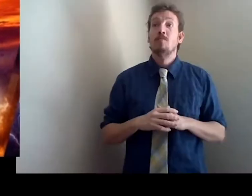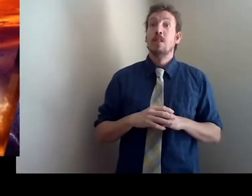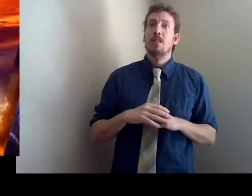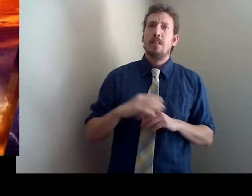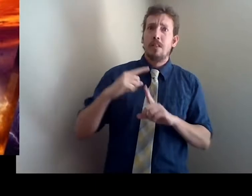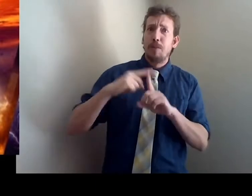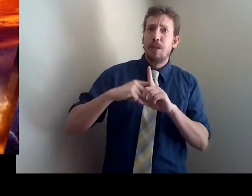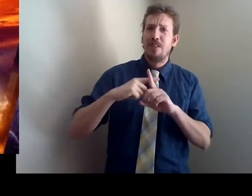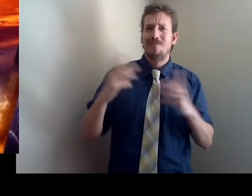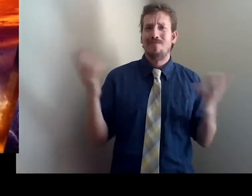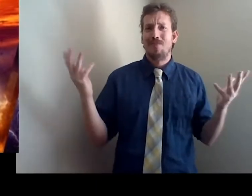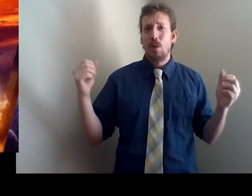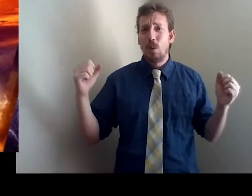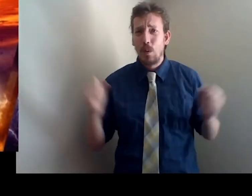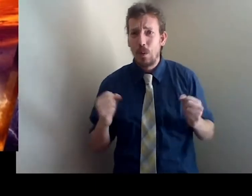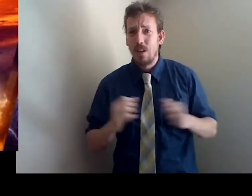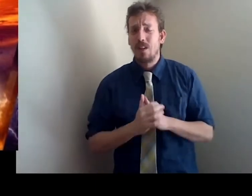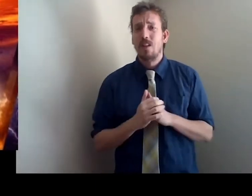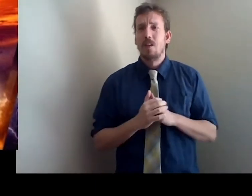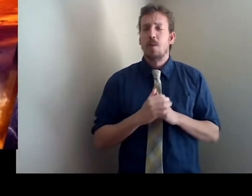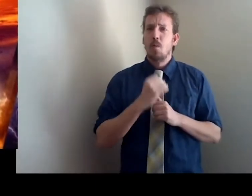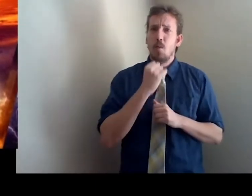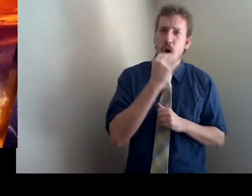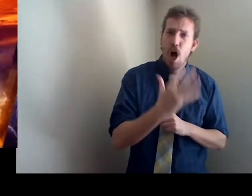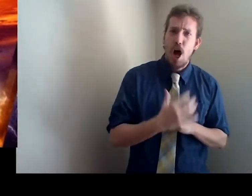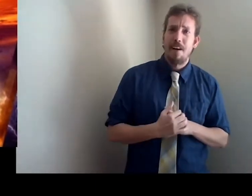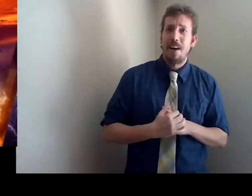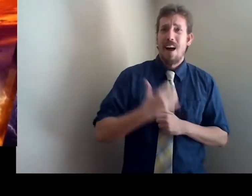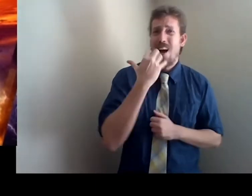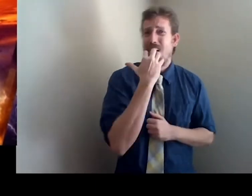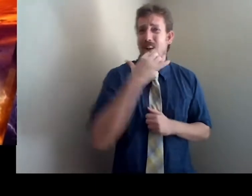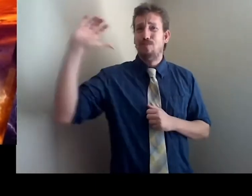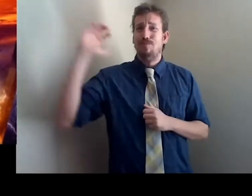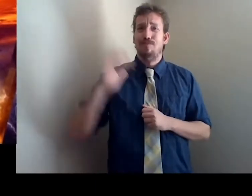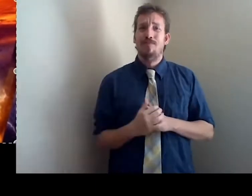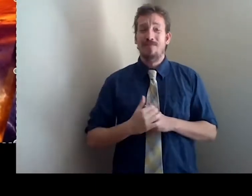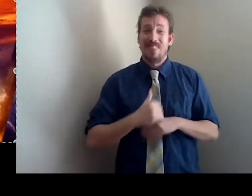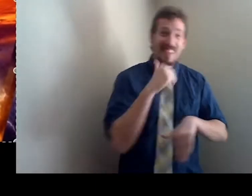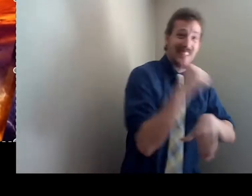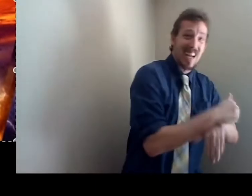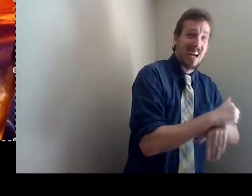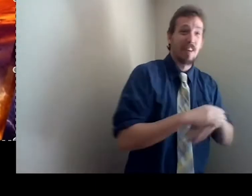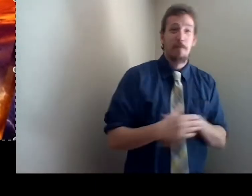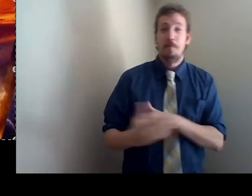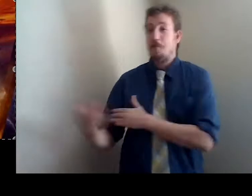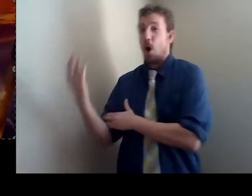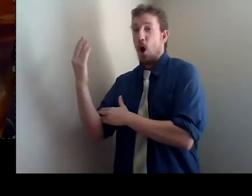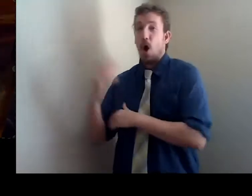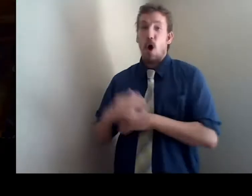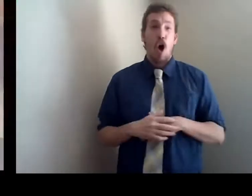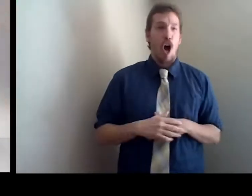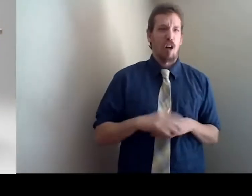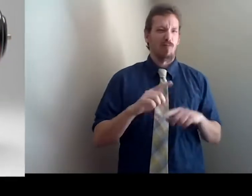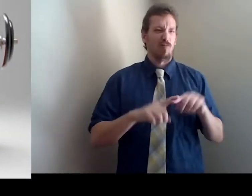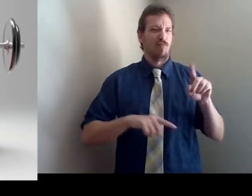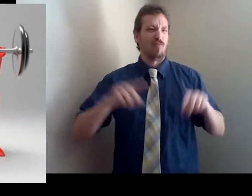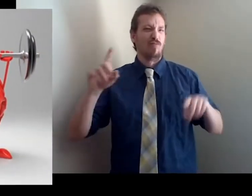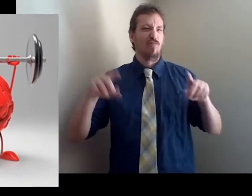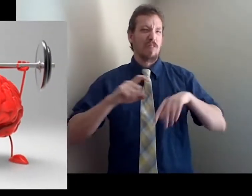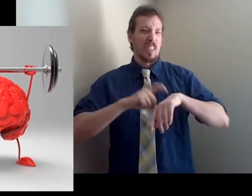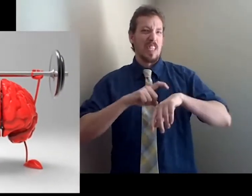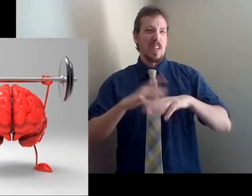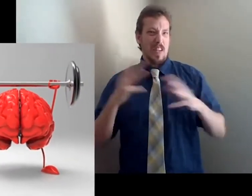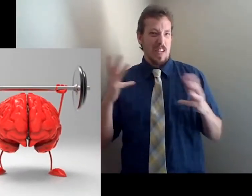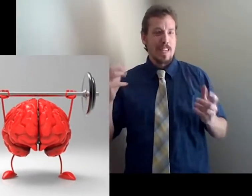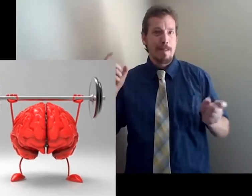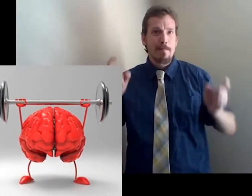for the run. Sliced images of different seasons. Temperatures: cold,